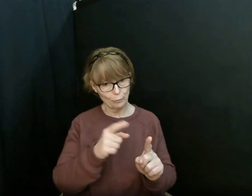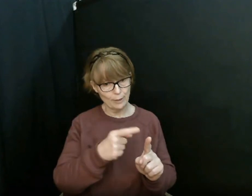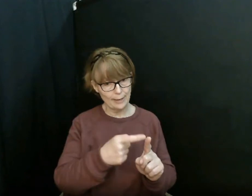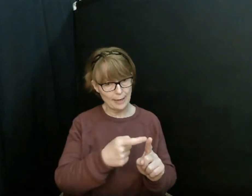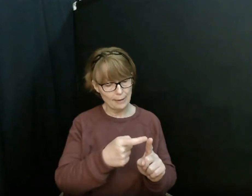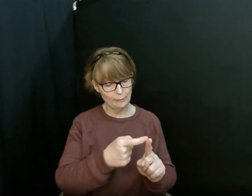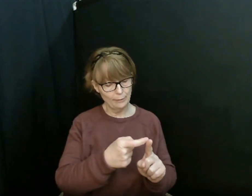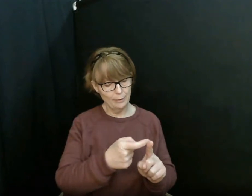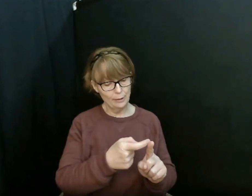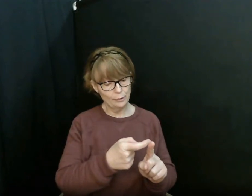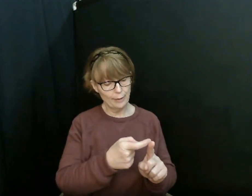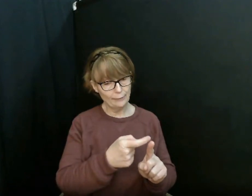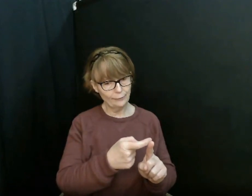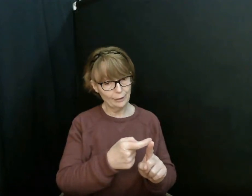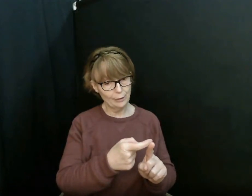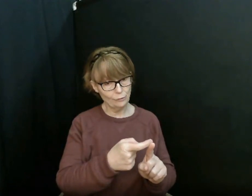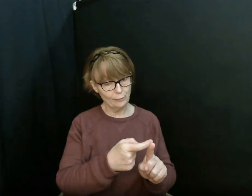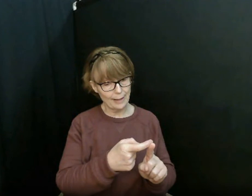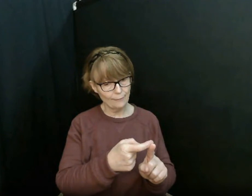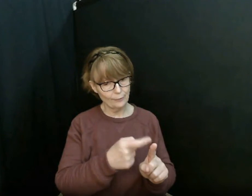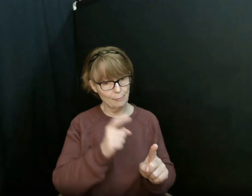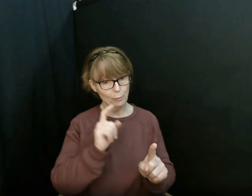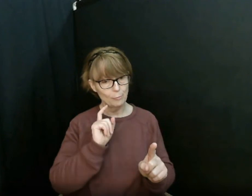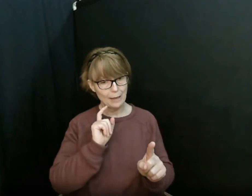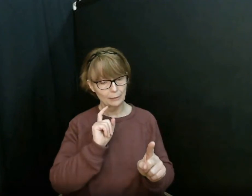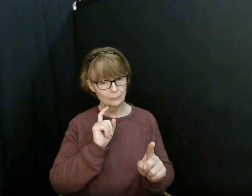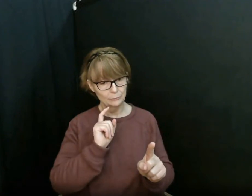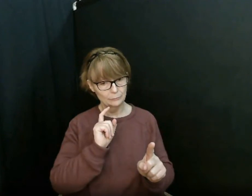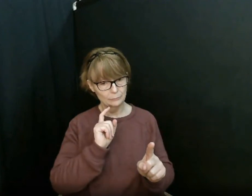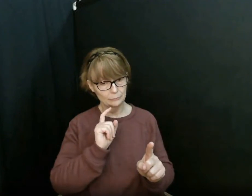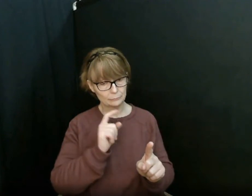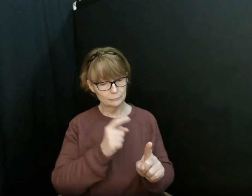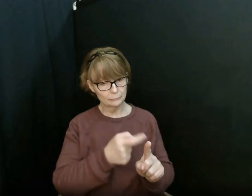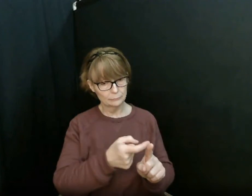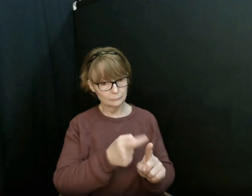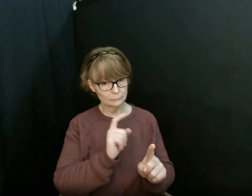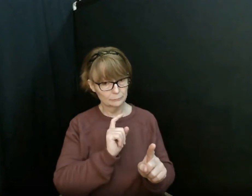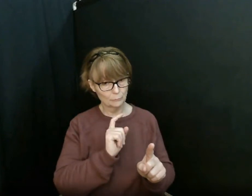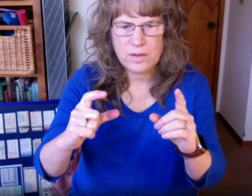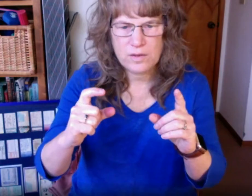right hand. Your X is going to touch the left and pull back. Okay,